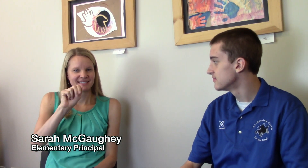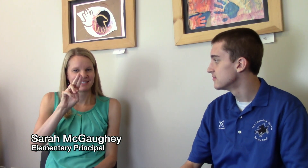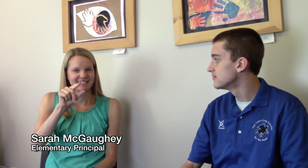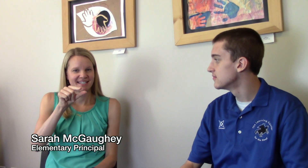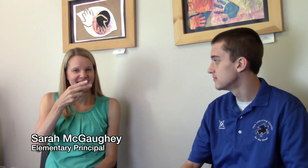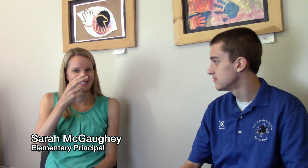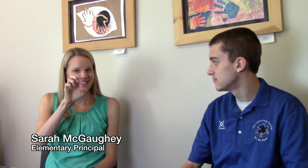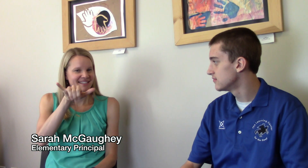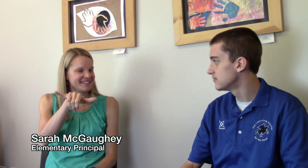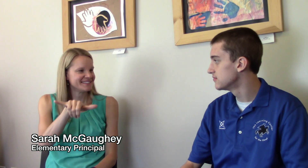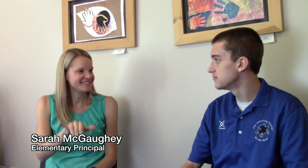McGahee.